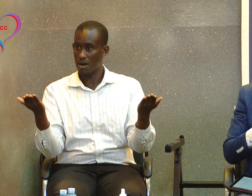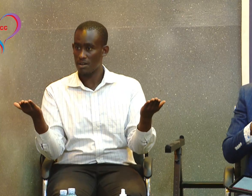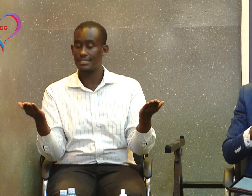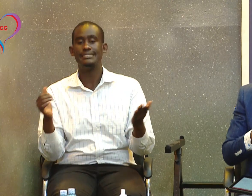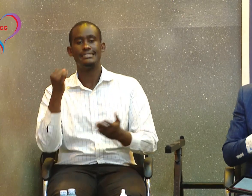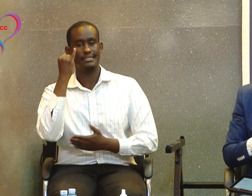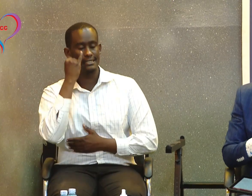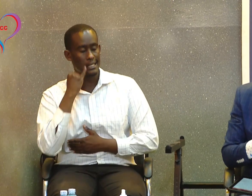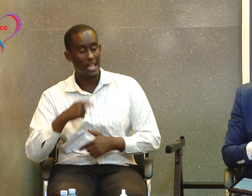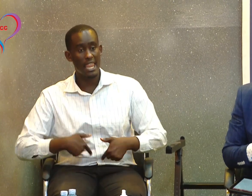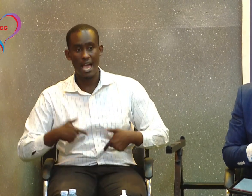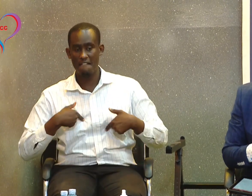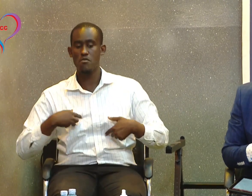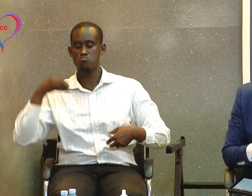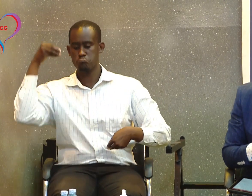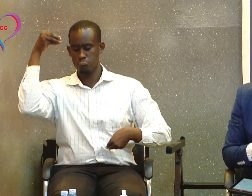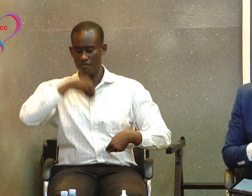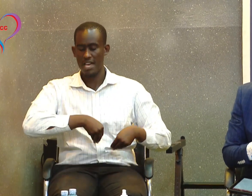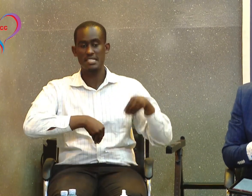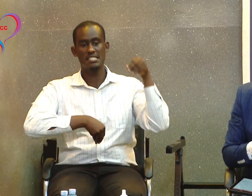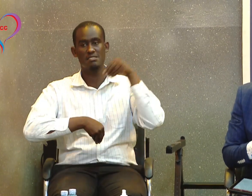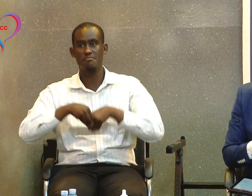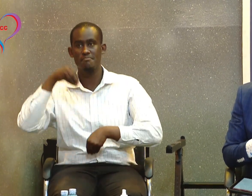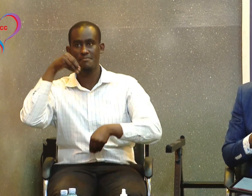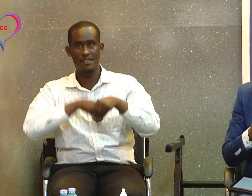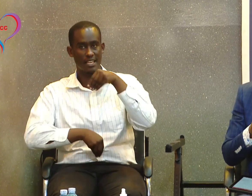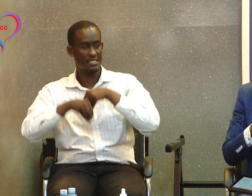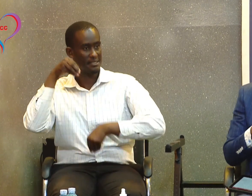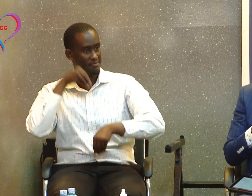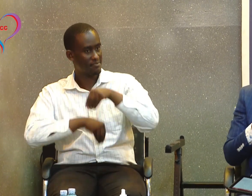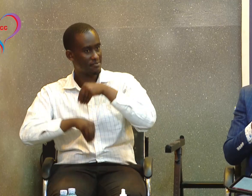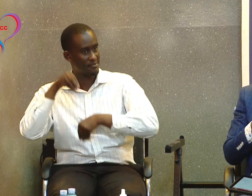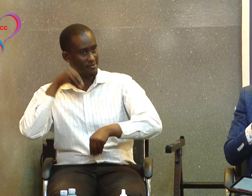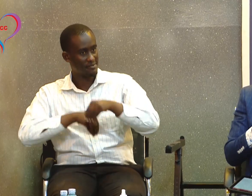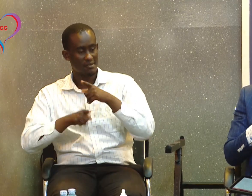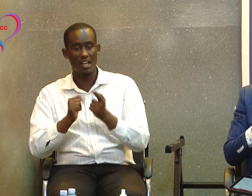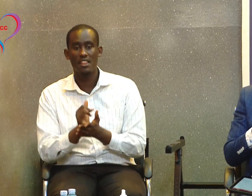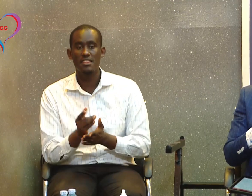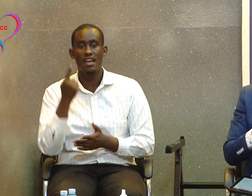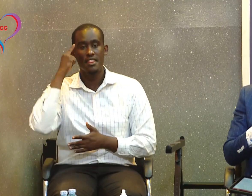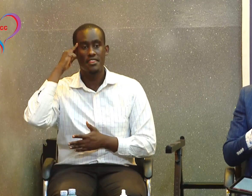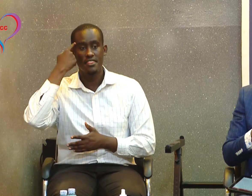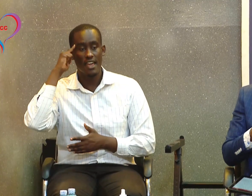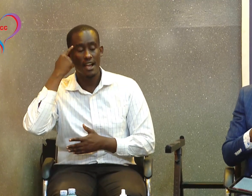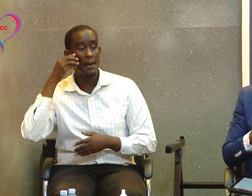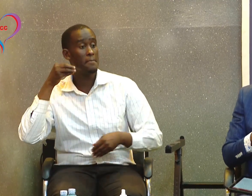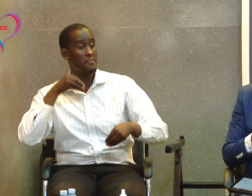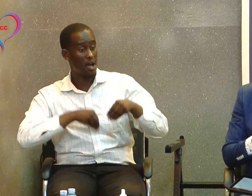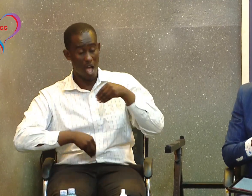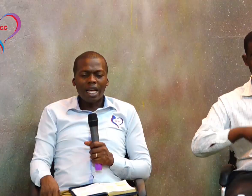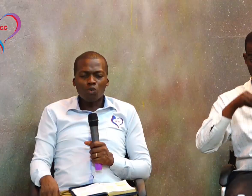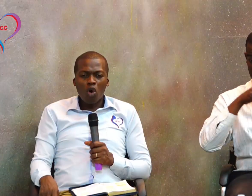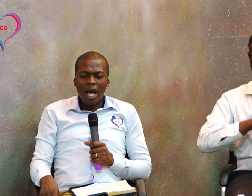Serious life is an investment. So if you don't think about investing, you are at a